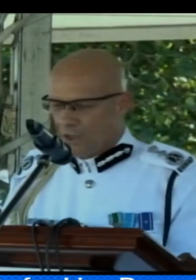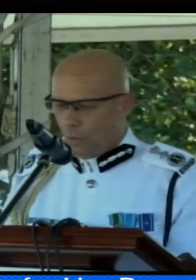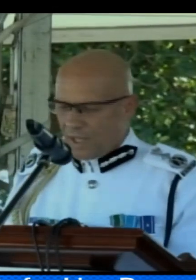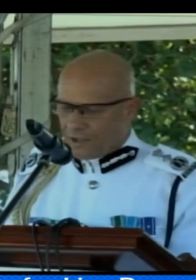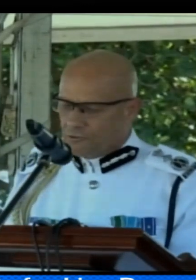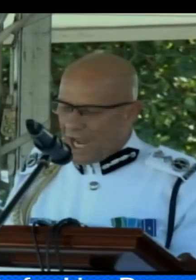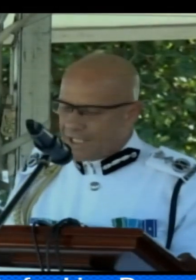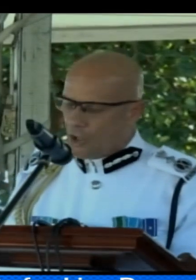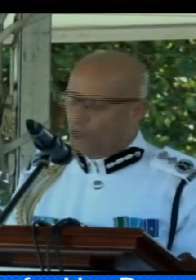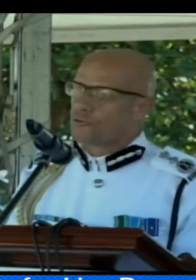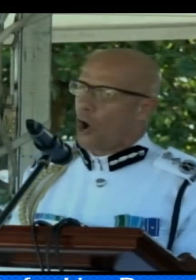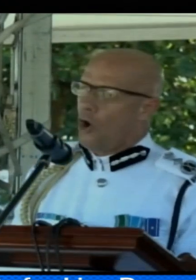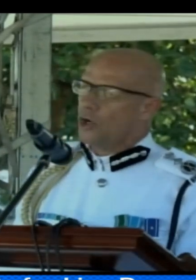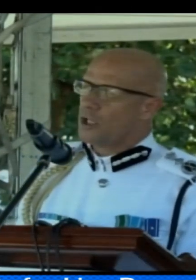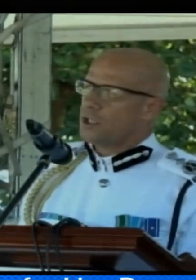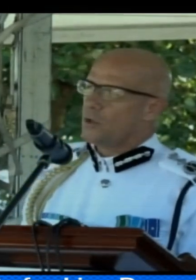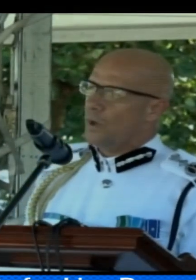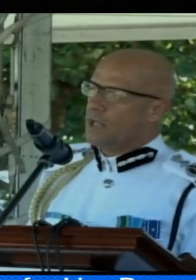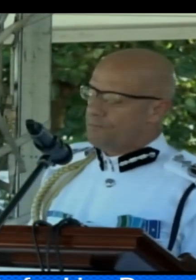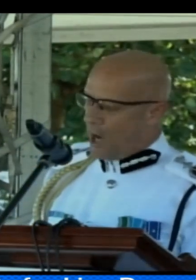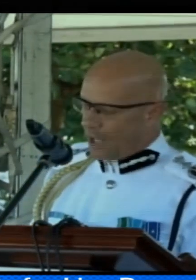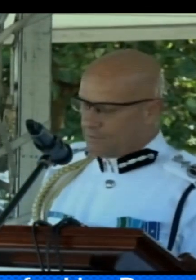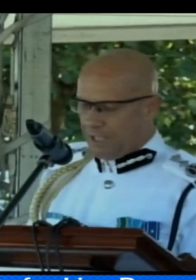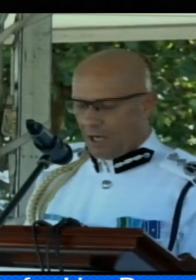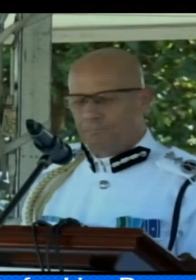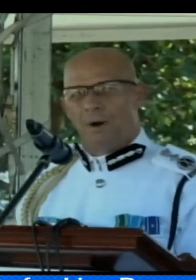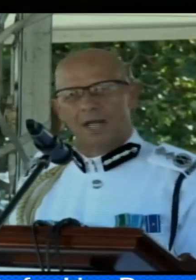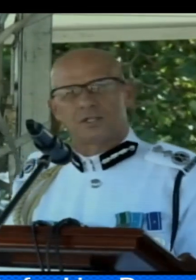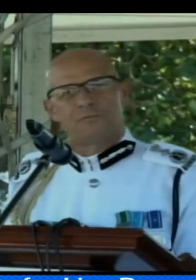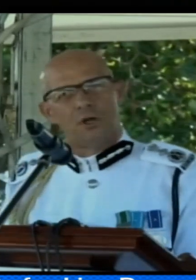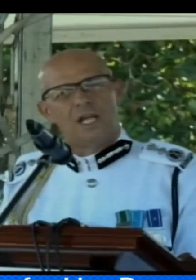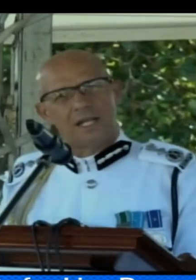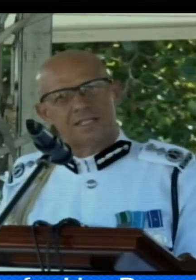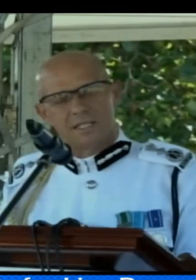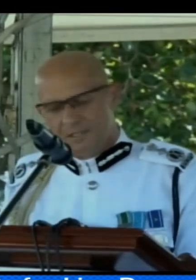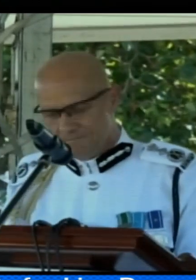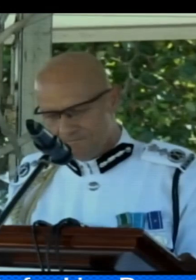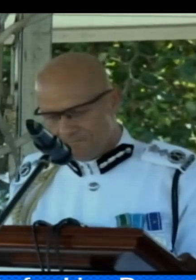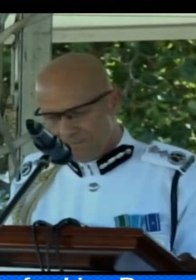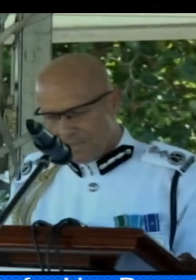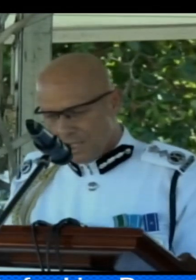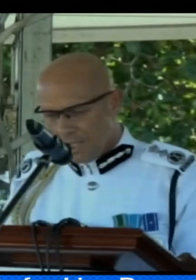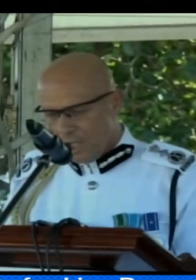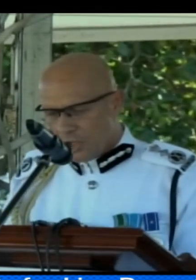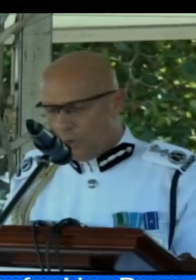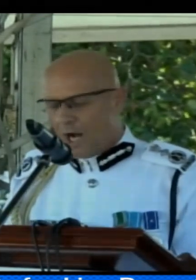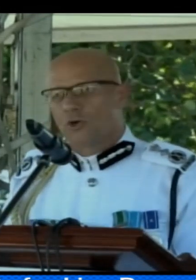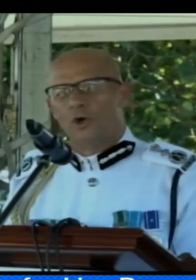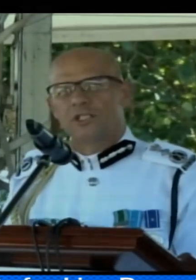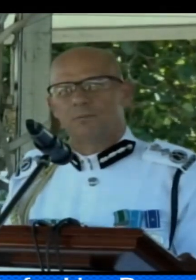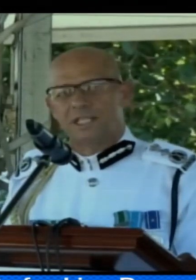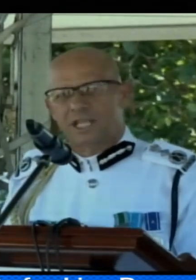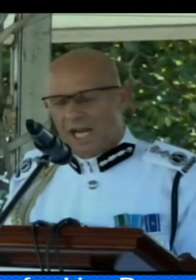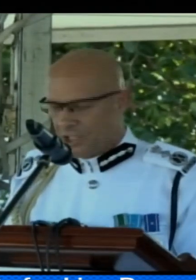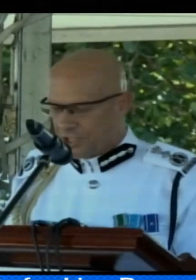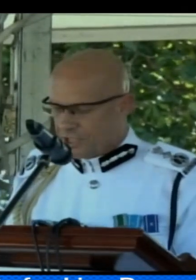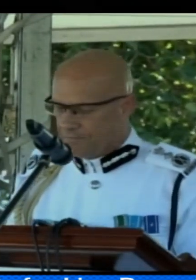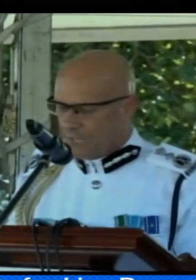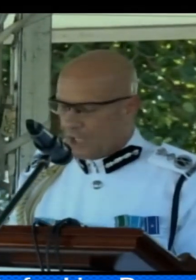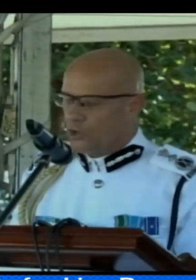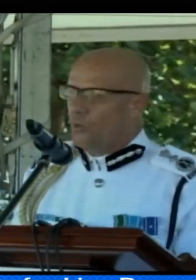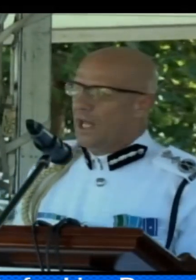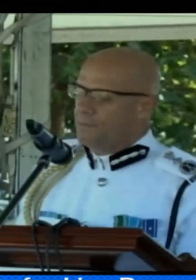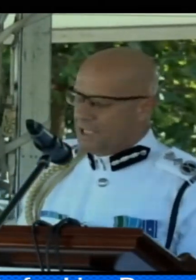decisions, whether right or wrong, will in part become part of your legacy. You are going to be